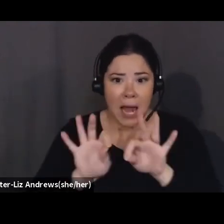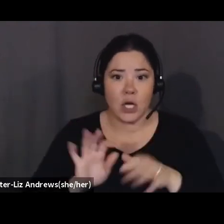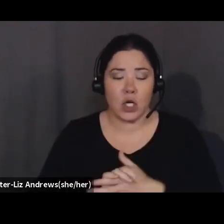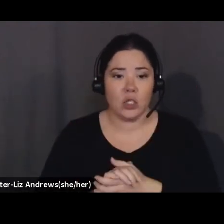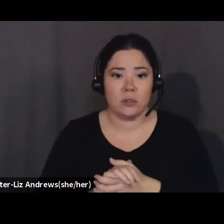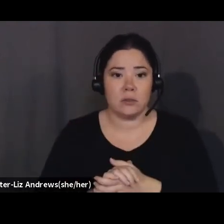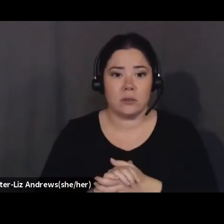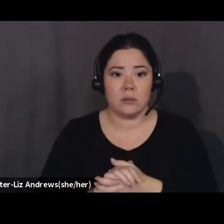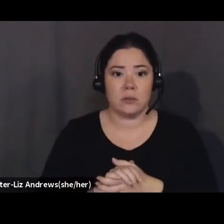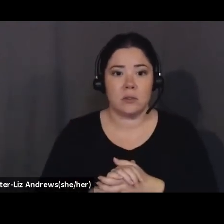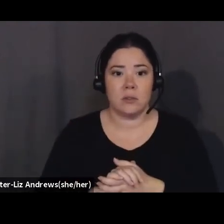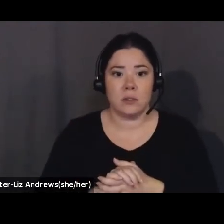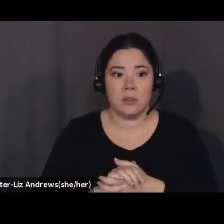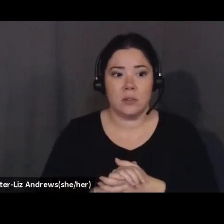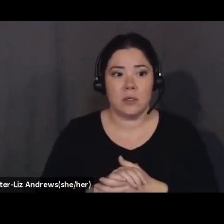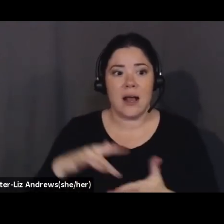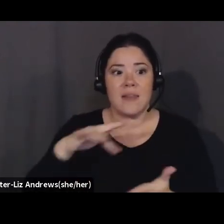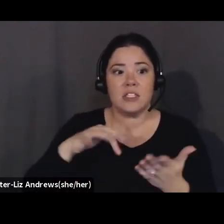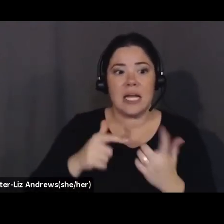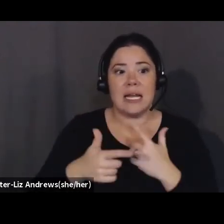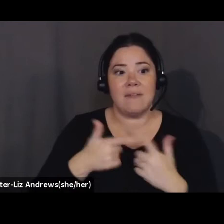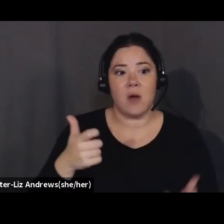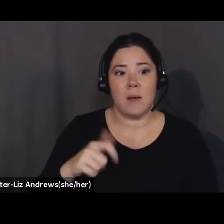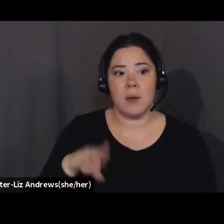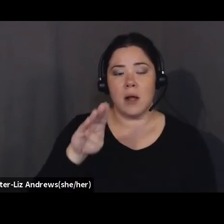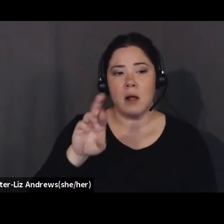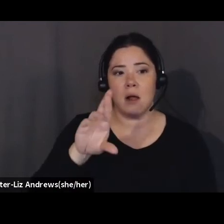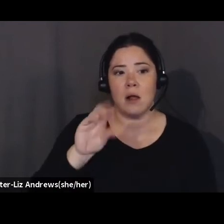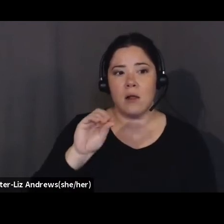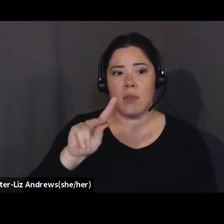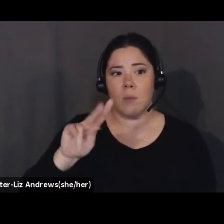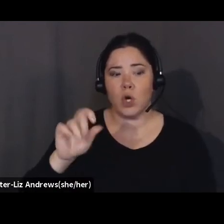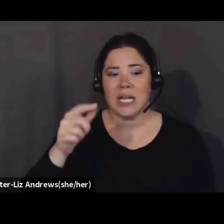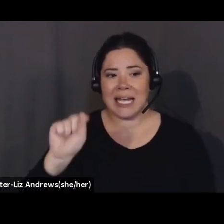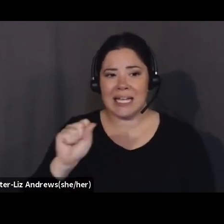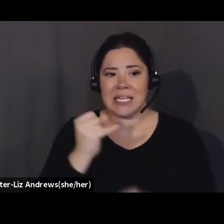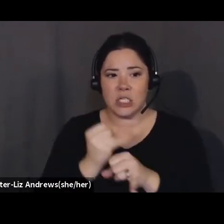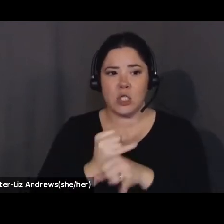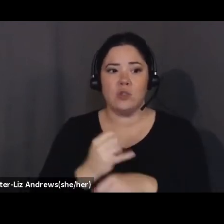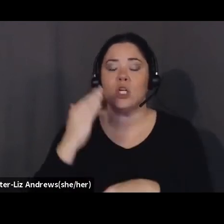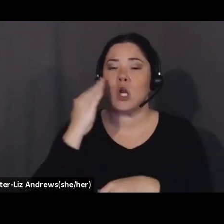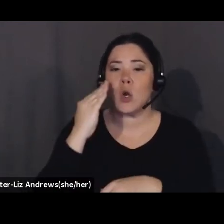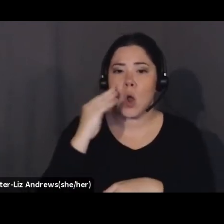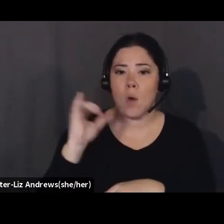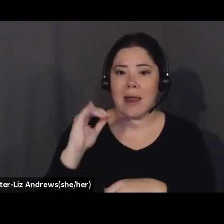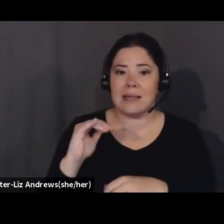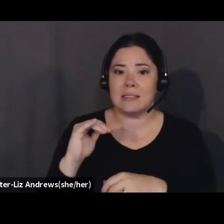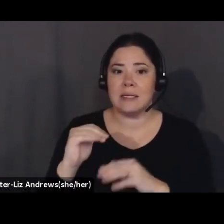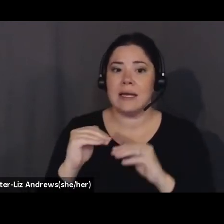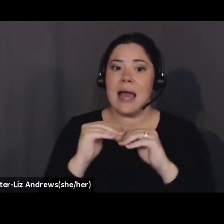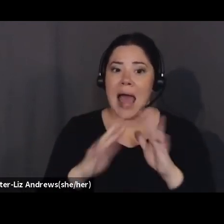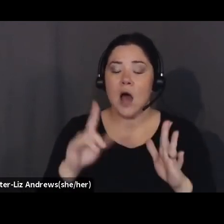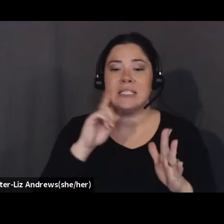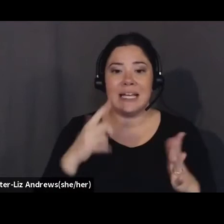study by the Brookings Institution known as Housing as a Hub for Health, Community Services, and